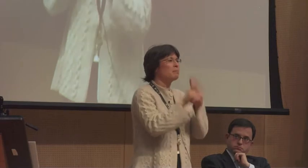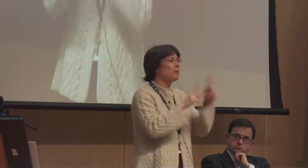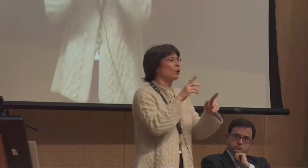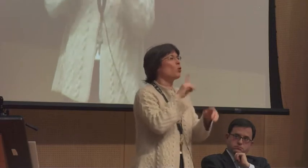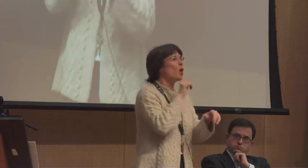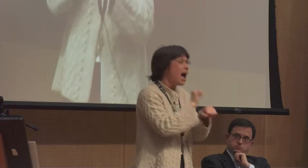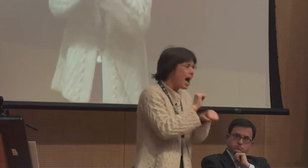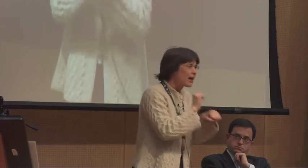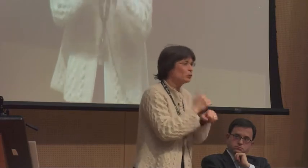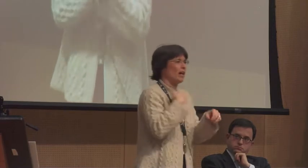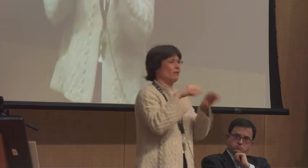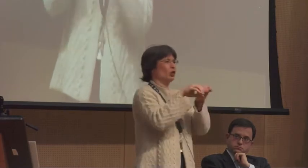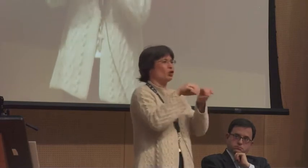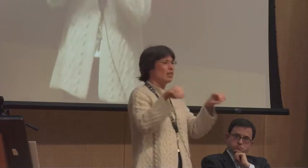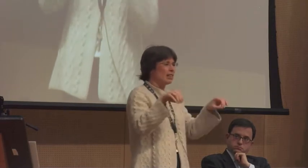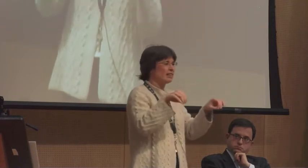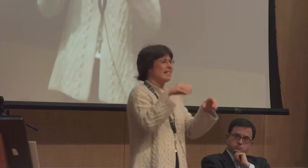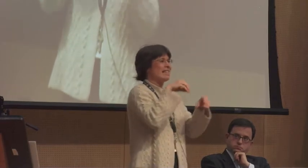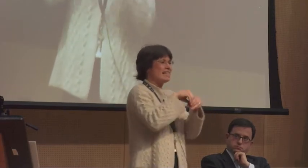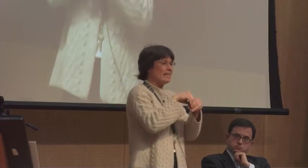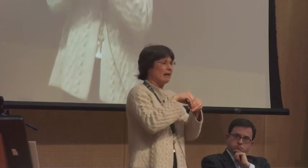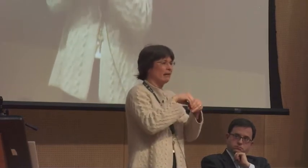people who actually have degrees in,